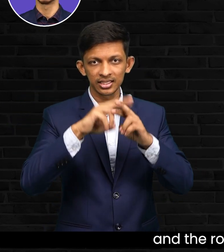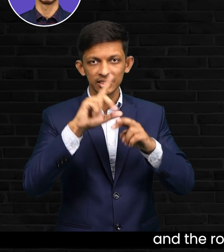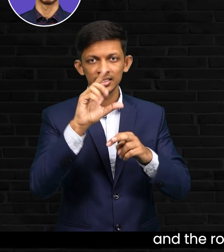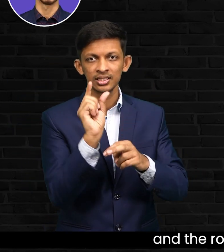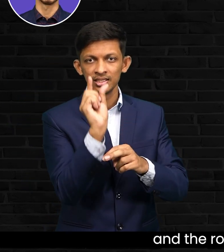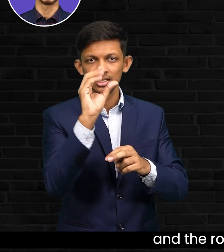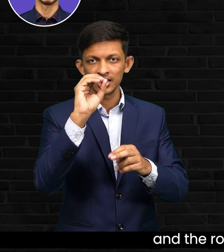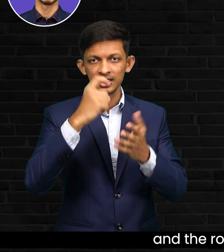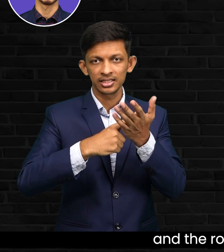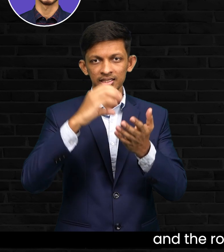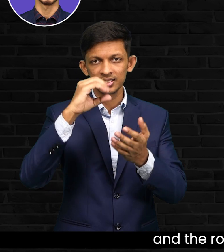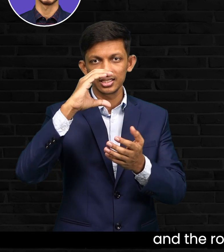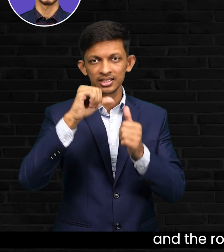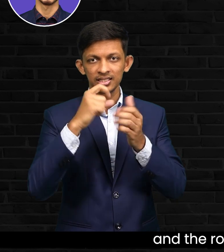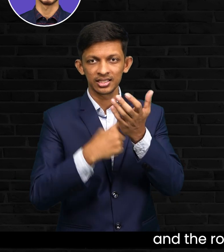chlorofluorocarbons.